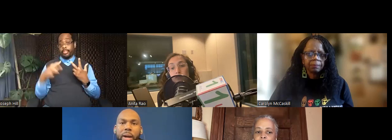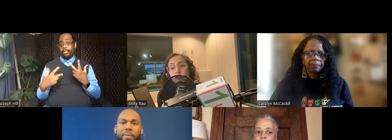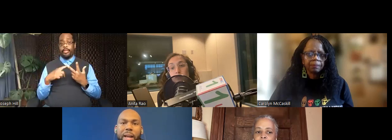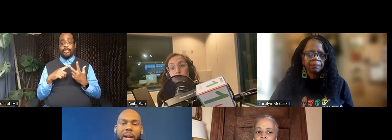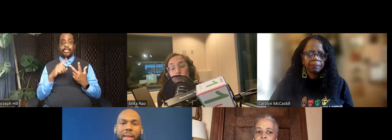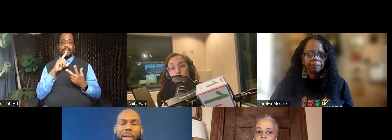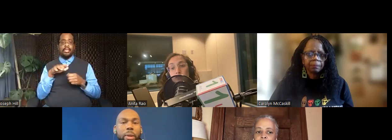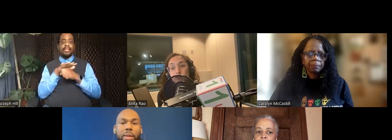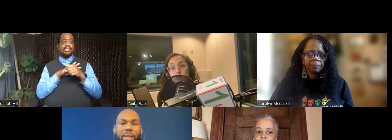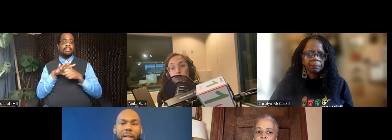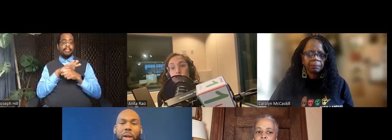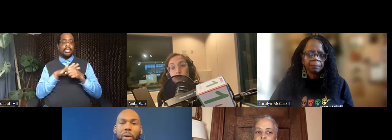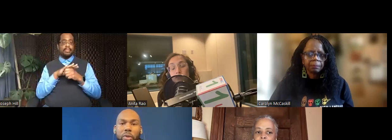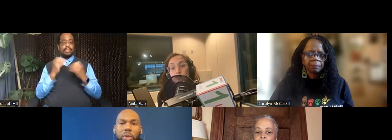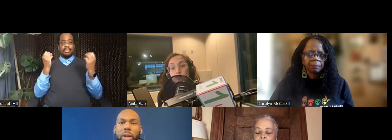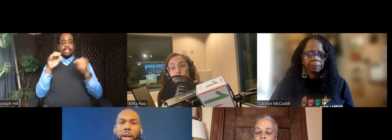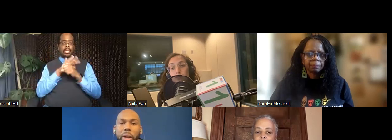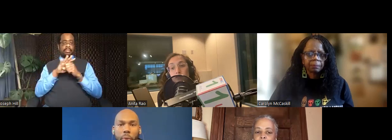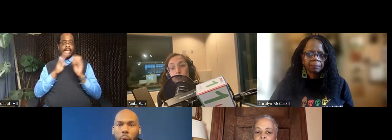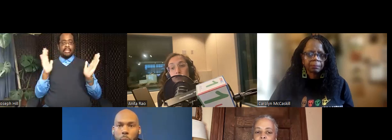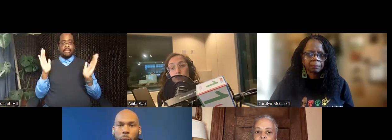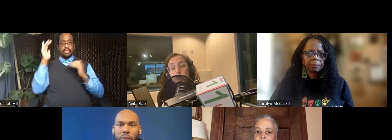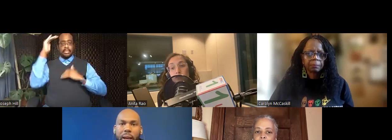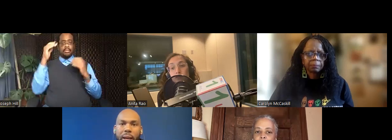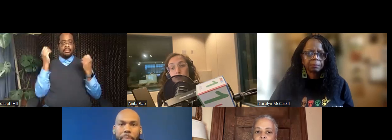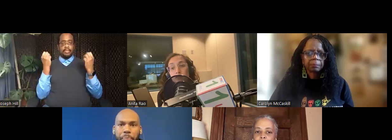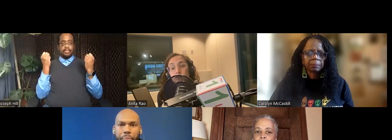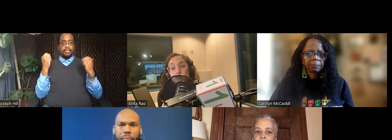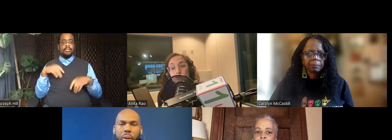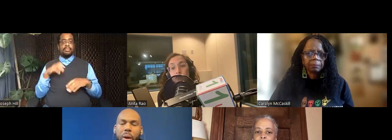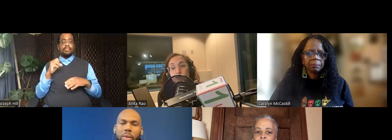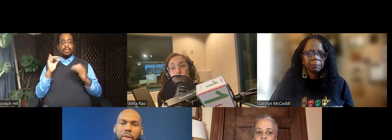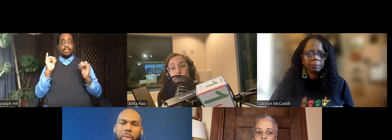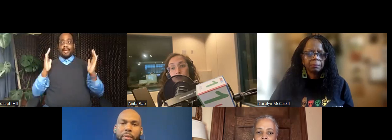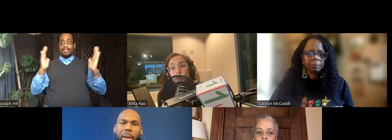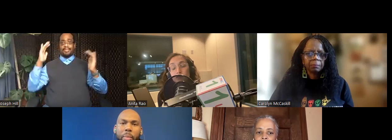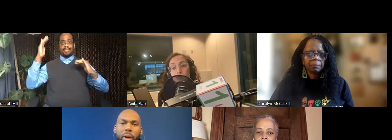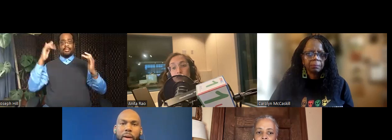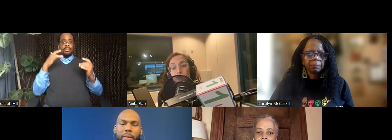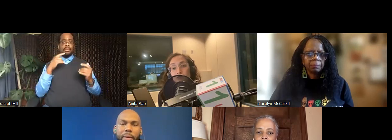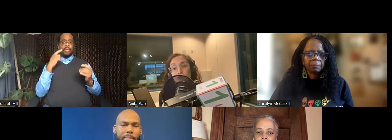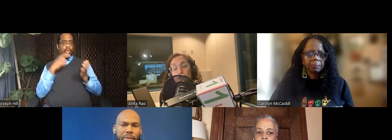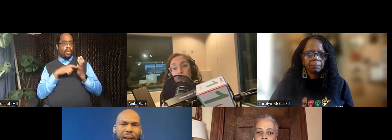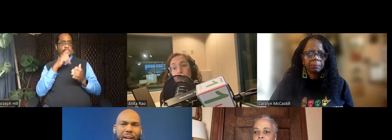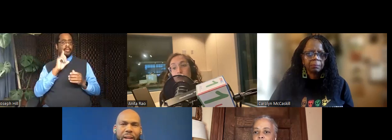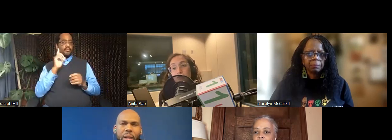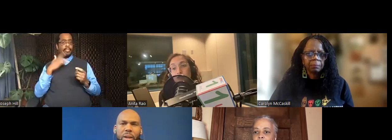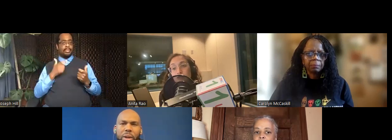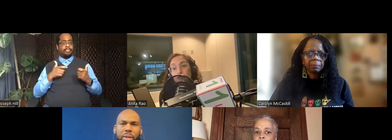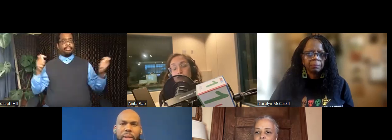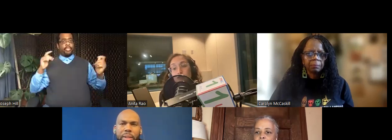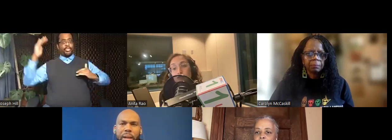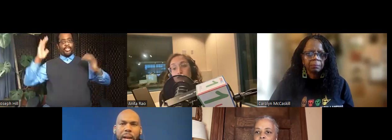consistent way of signing that with the signs closer towards the head. Also, the framework of